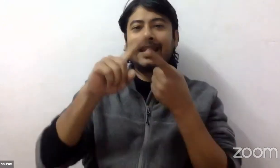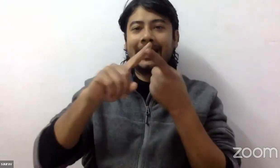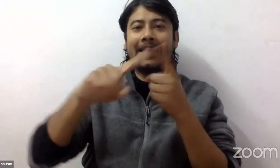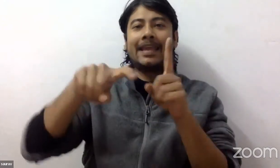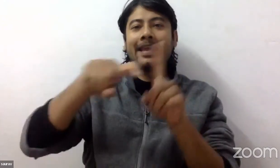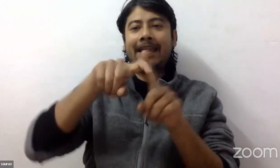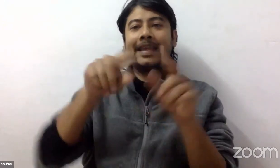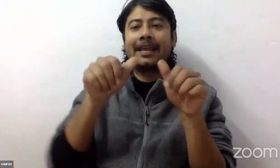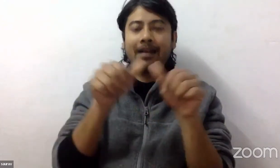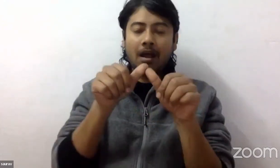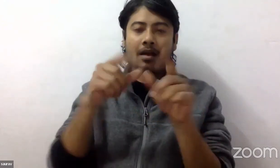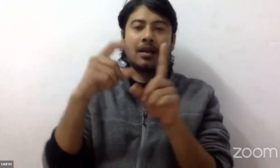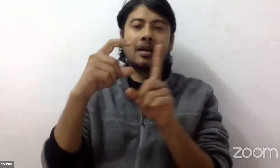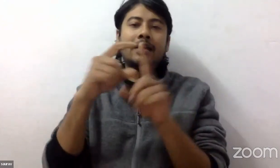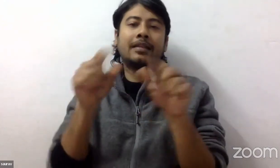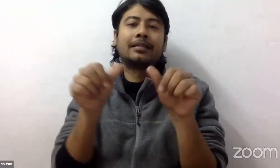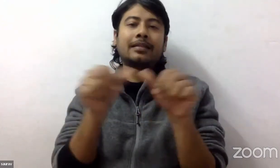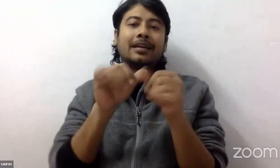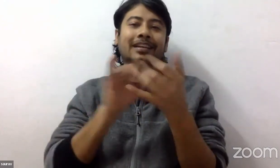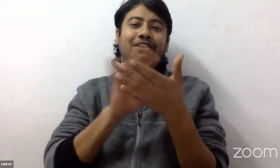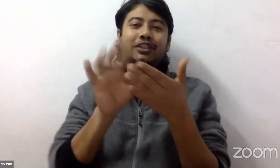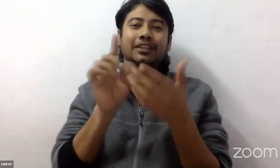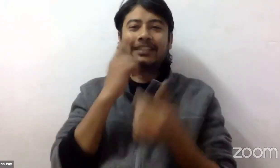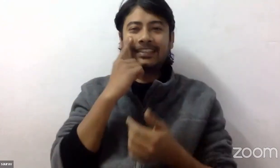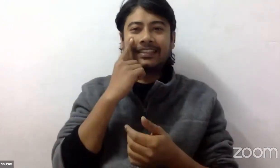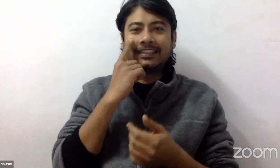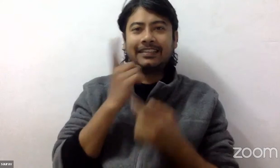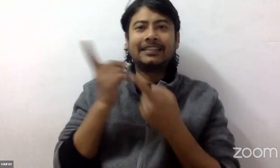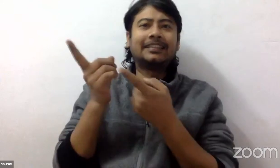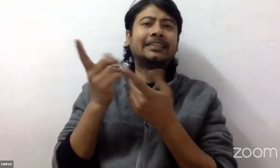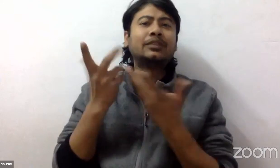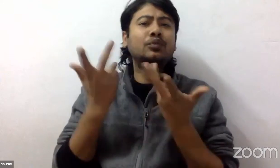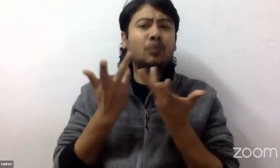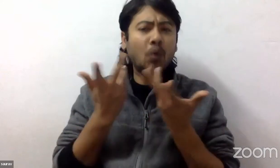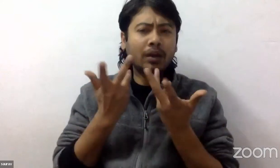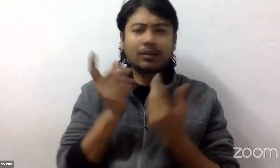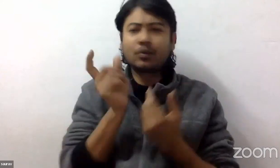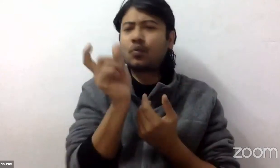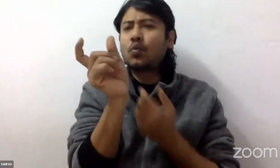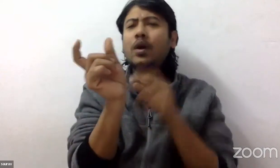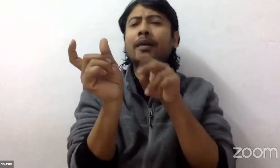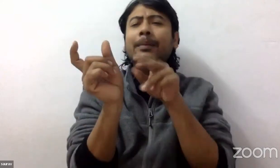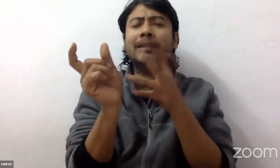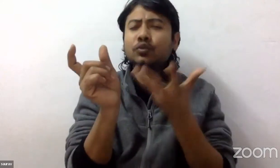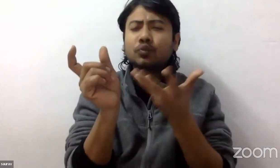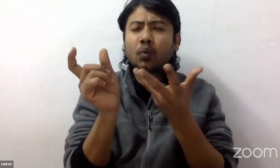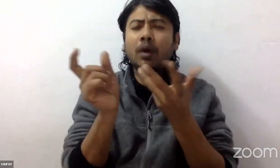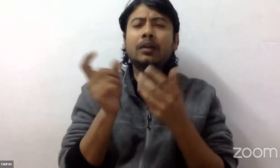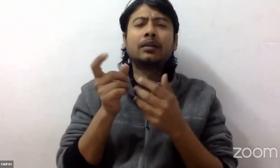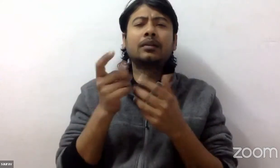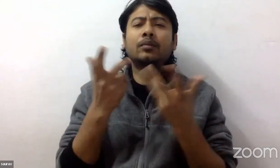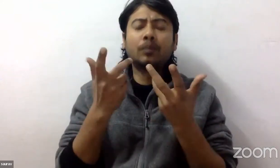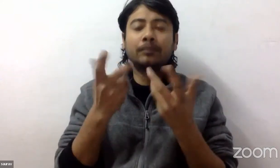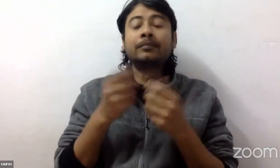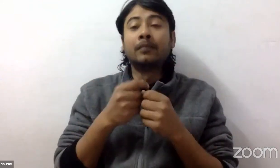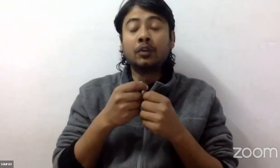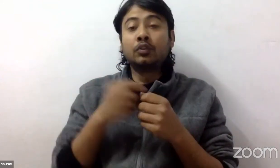is. So Ekadashi is actually a Sanskrit word, and Ekadashi